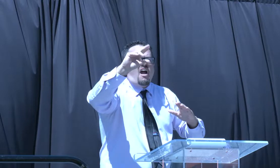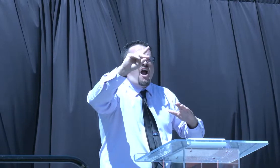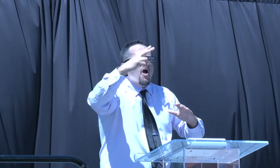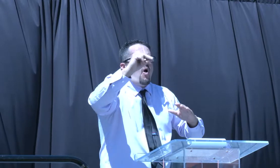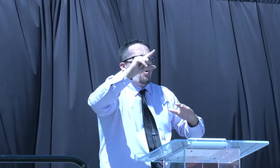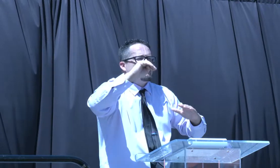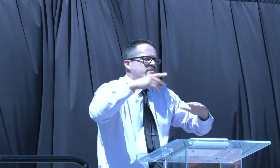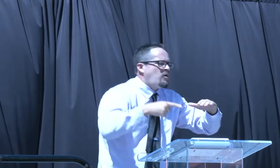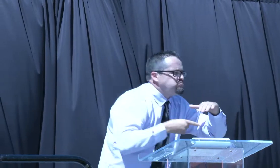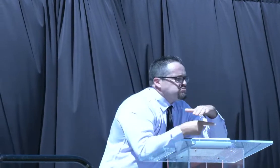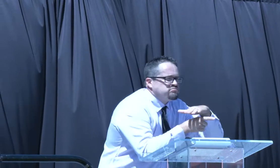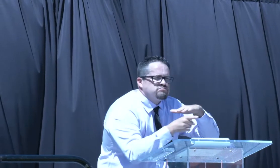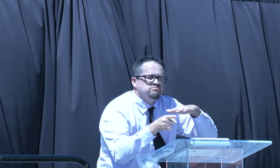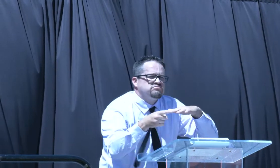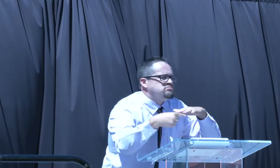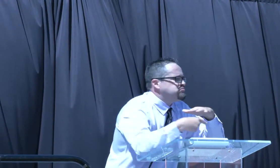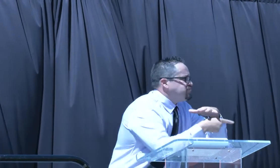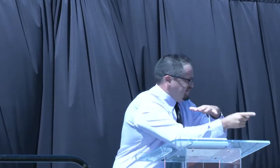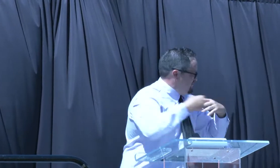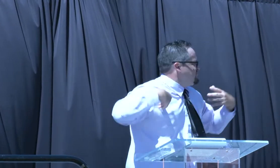Explored the old town of Stockholm.